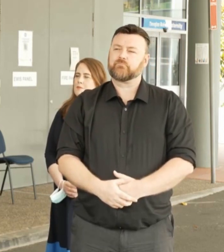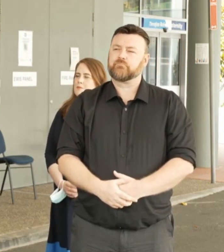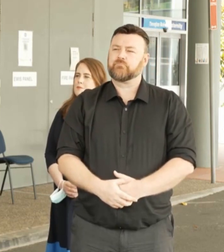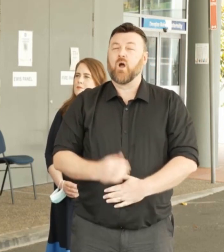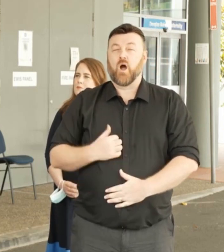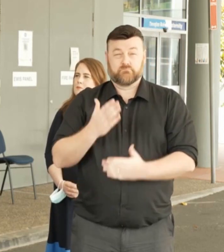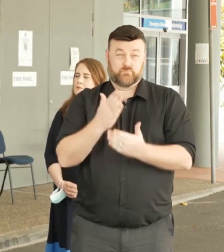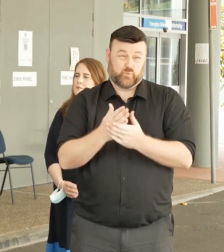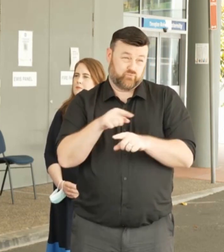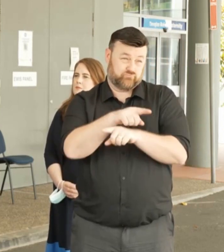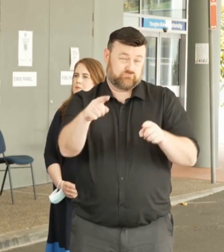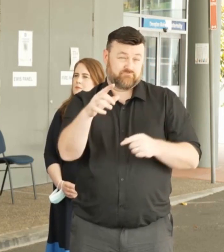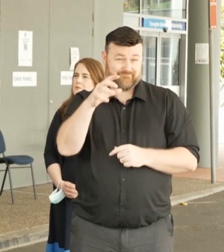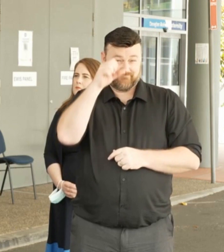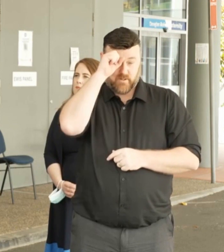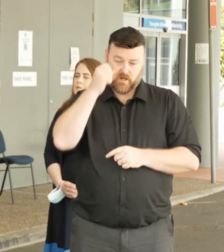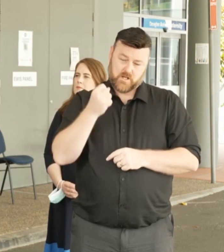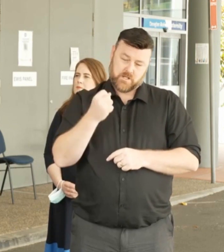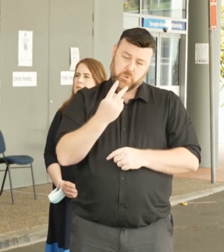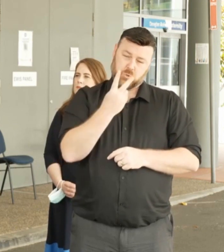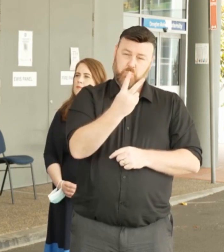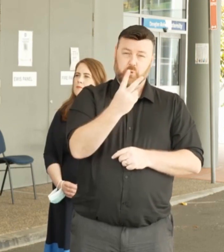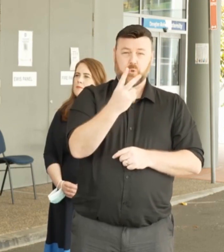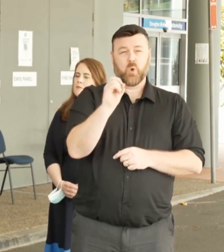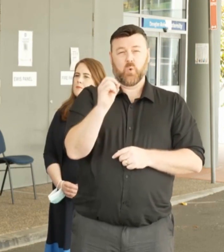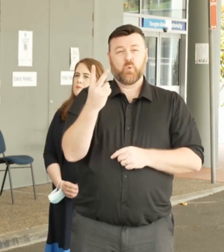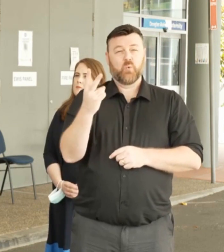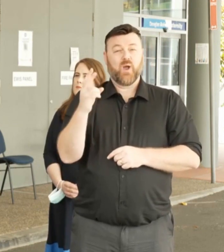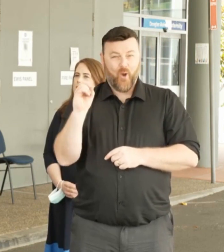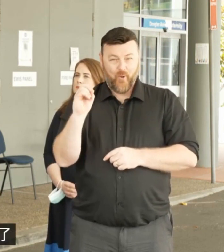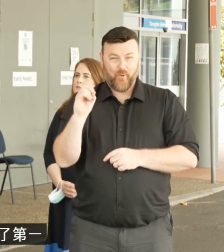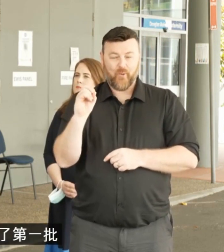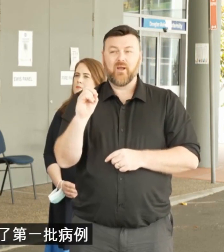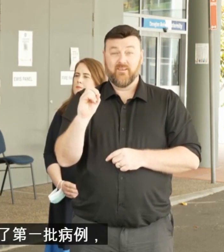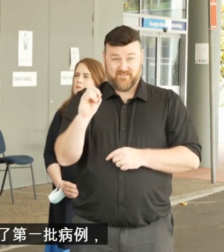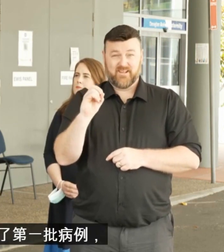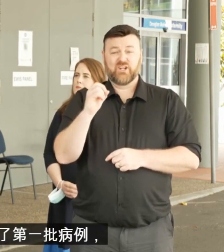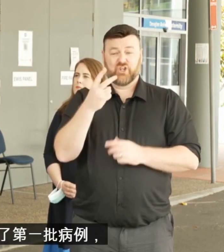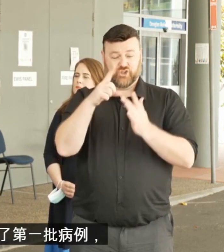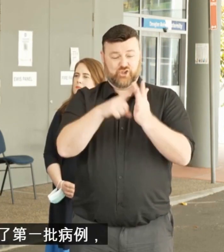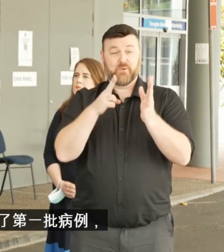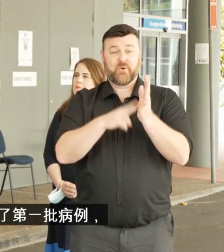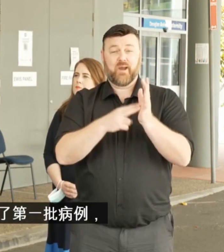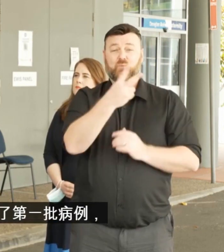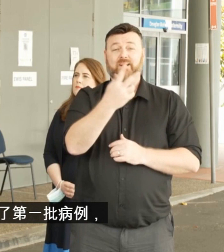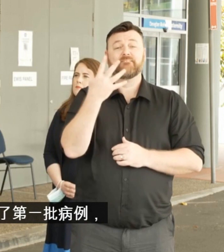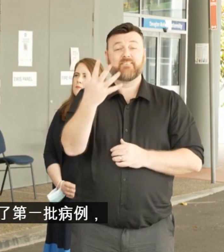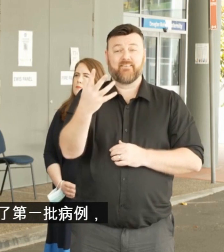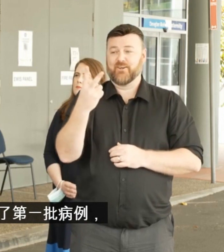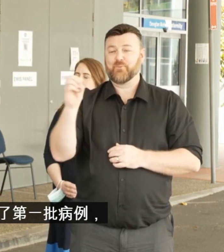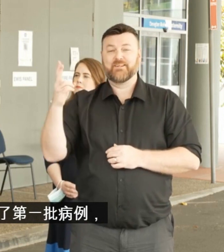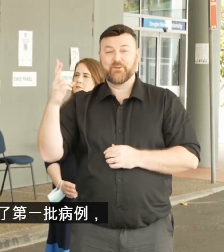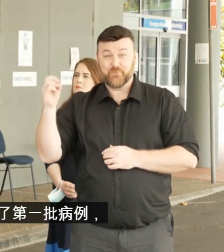that for that first year back in 2020, we had our first cases actually on January 25th,